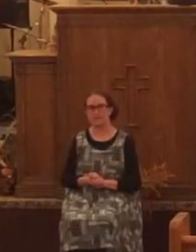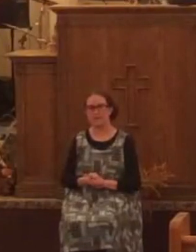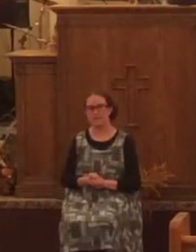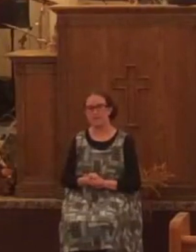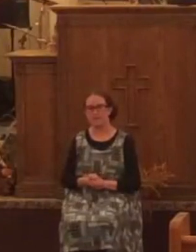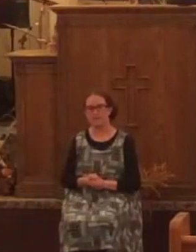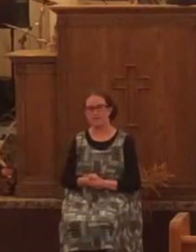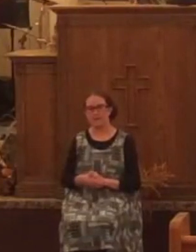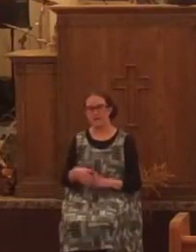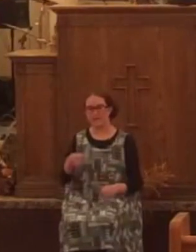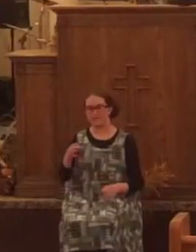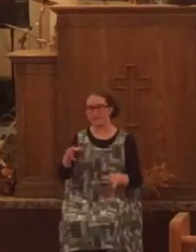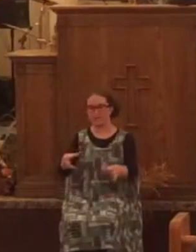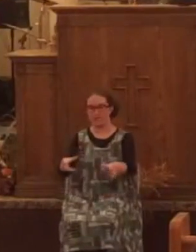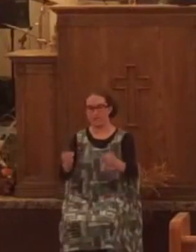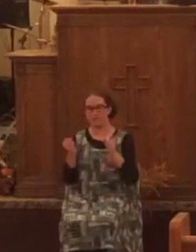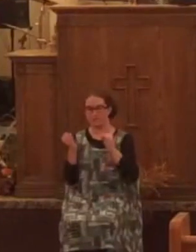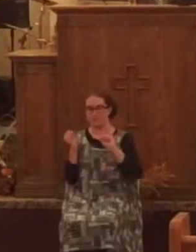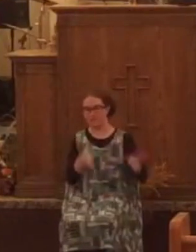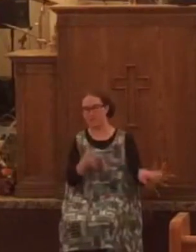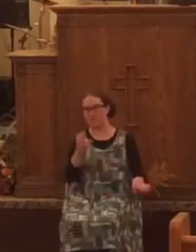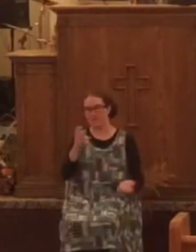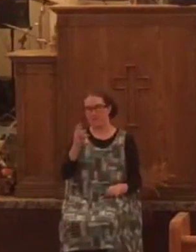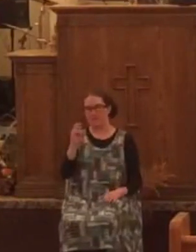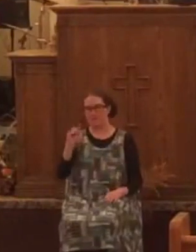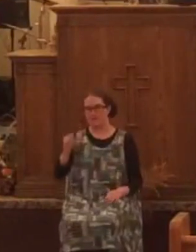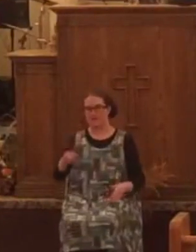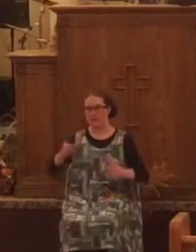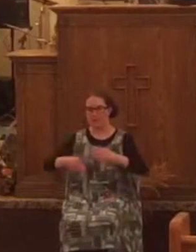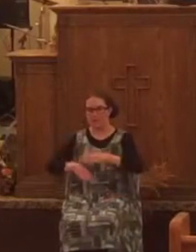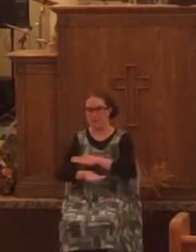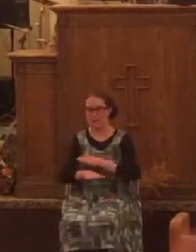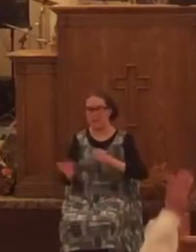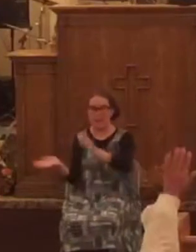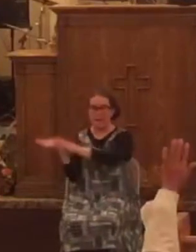I said he took the cussing out and put the praising in.